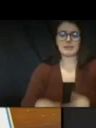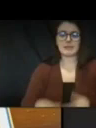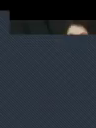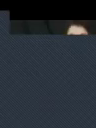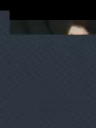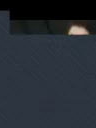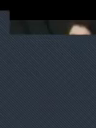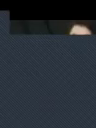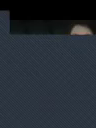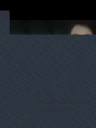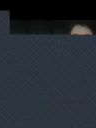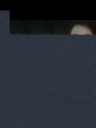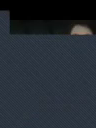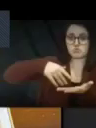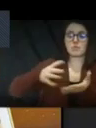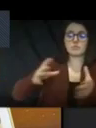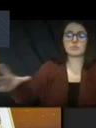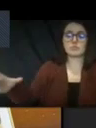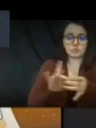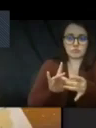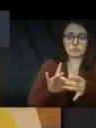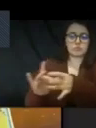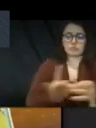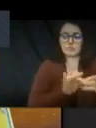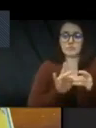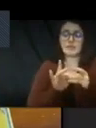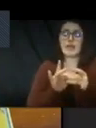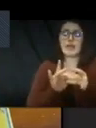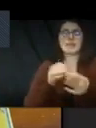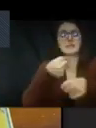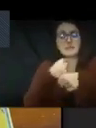recognize, such as running shoes, eyeglasses, and bottles.